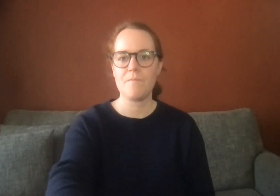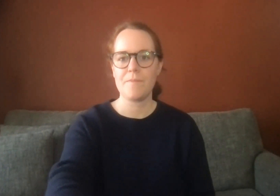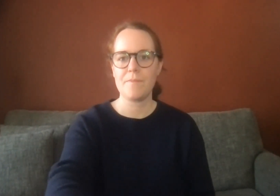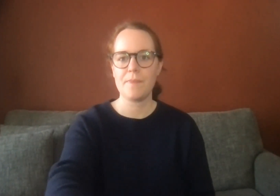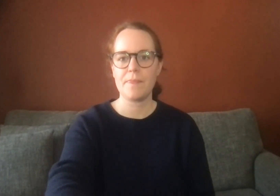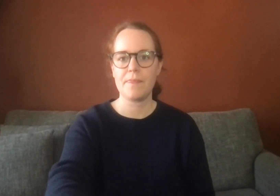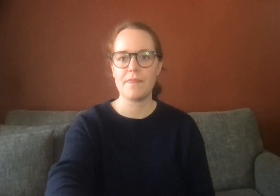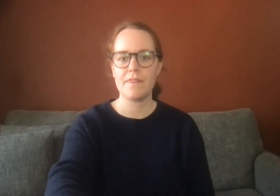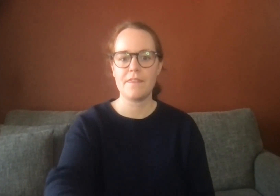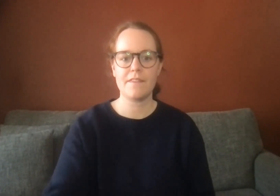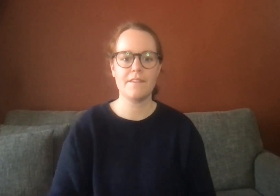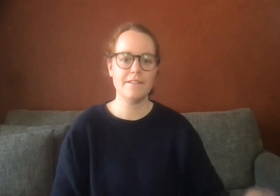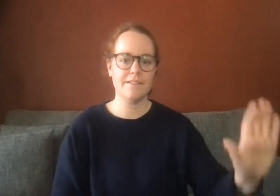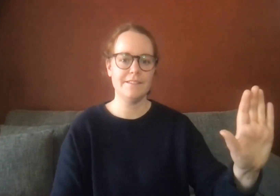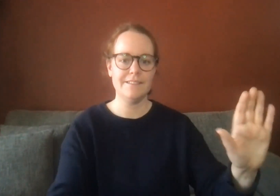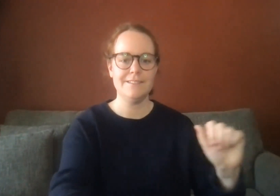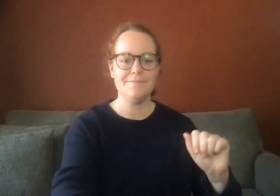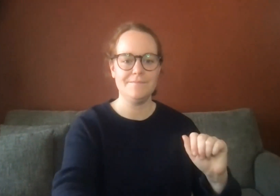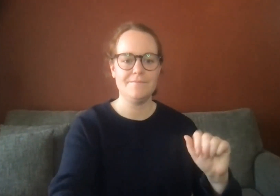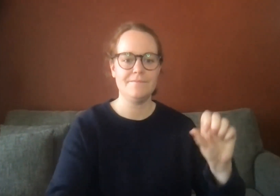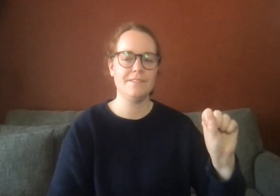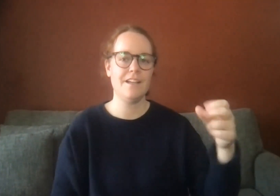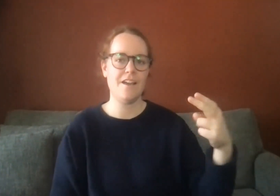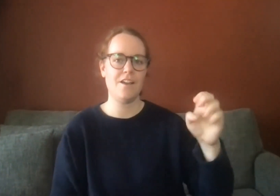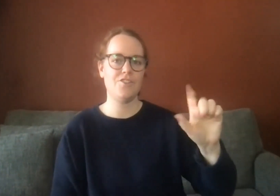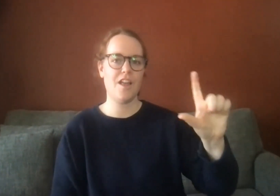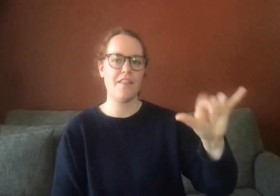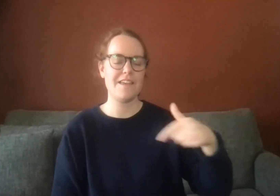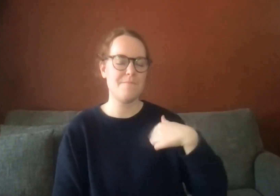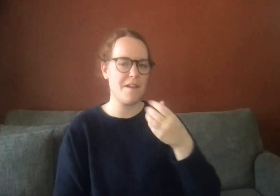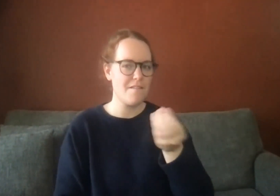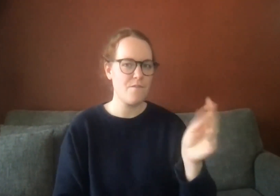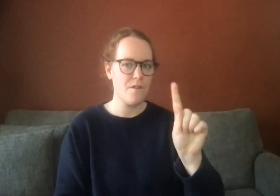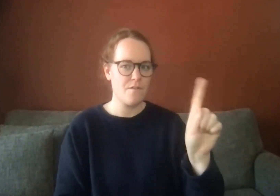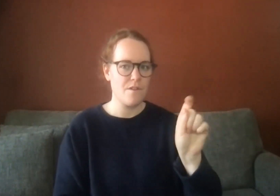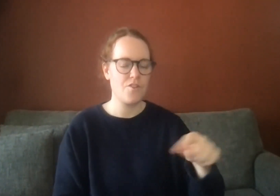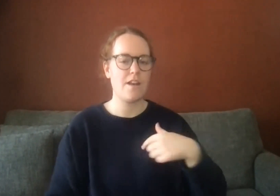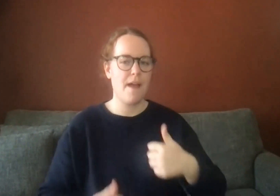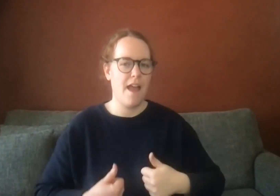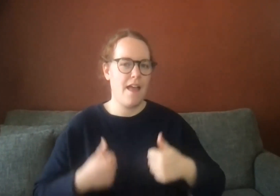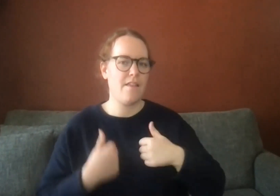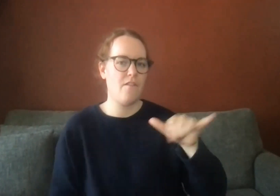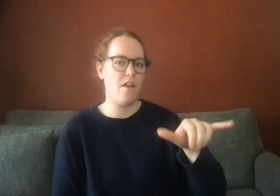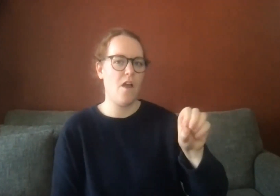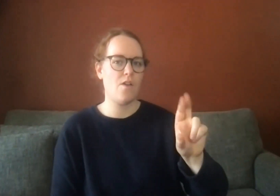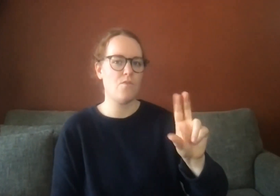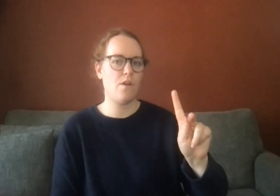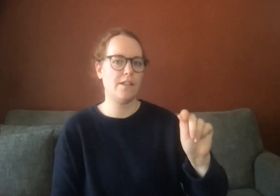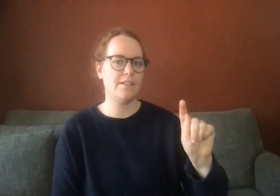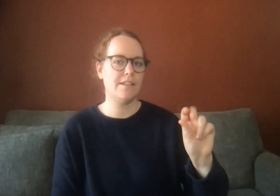I have a couple of questions. My name's Shelley. I'm living in the Yorkton area.